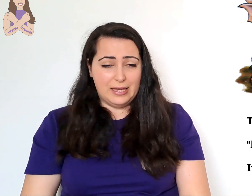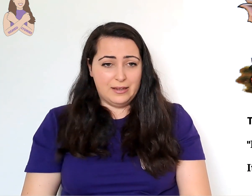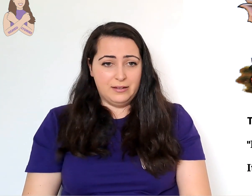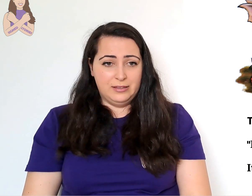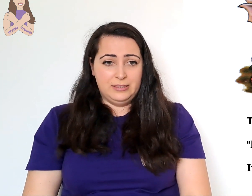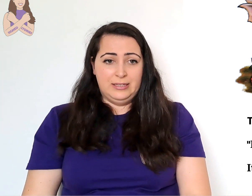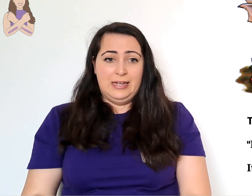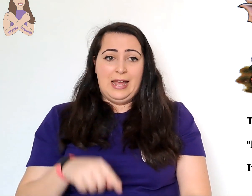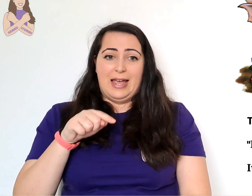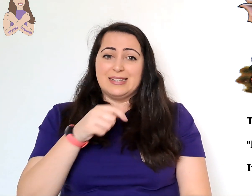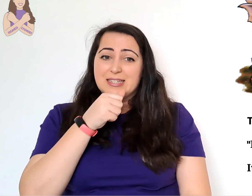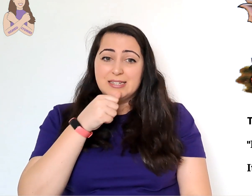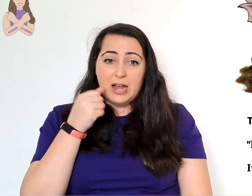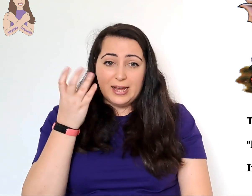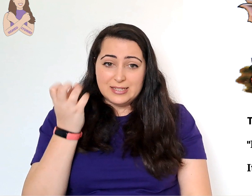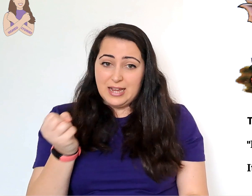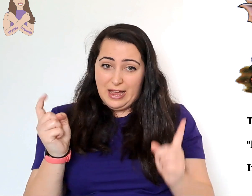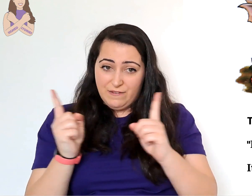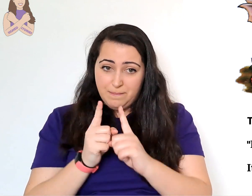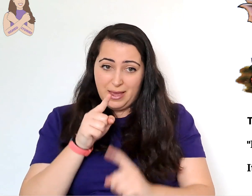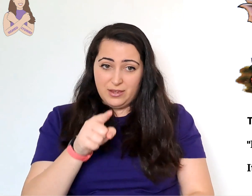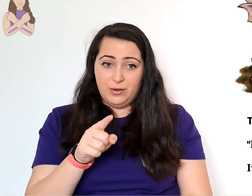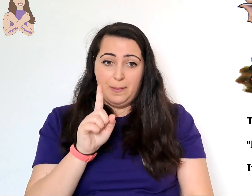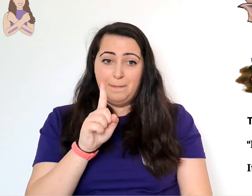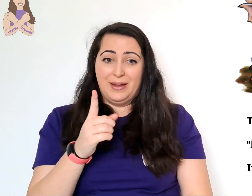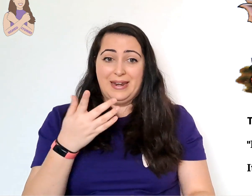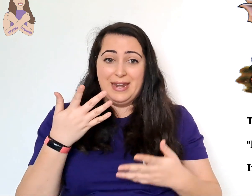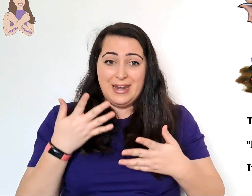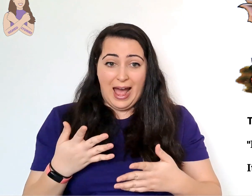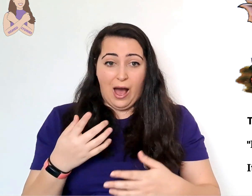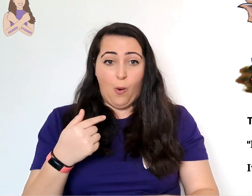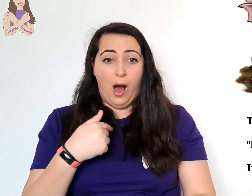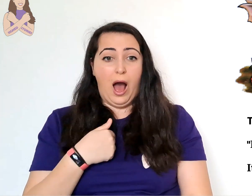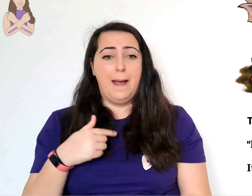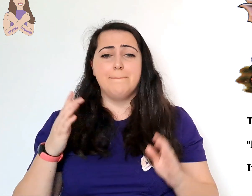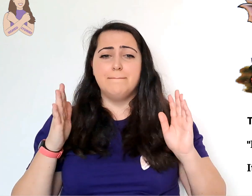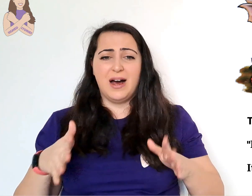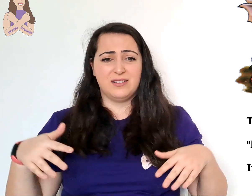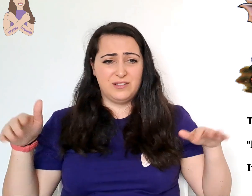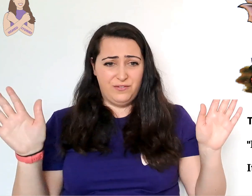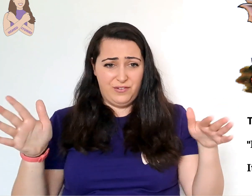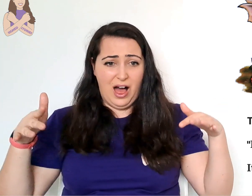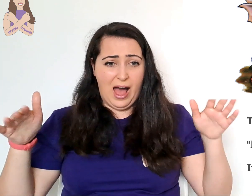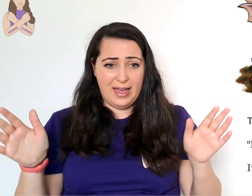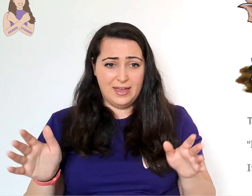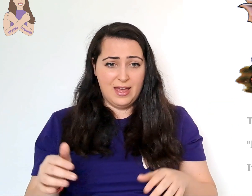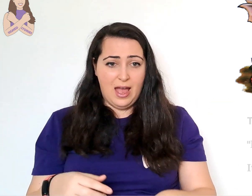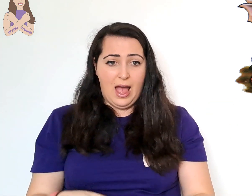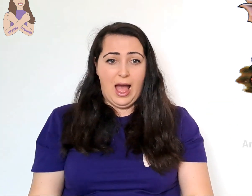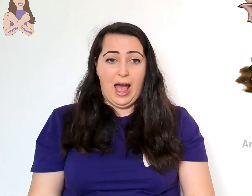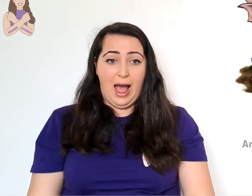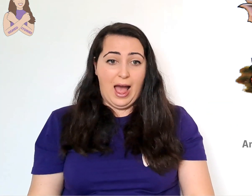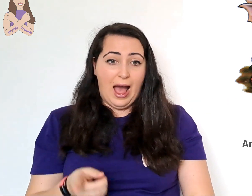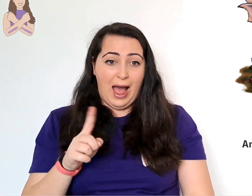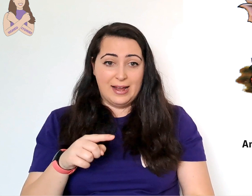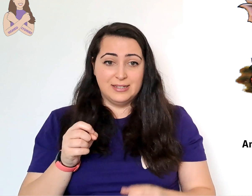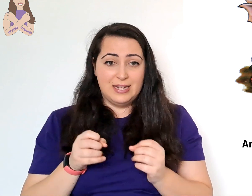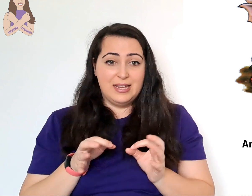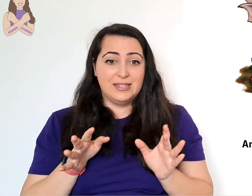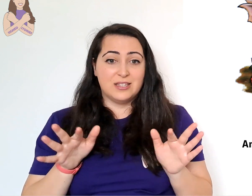mistake. It's nice to have met you, but now I must fly." And he